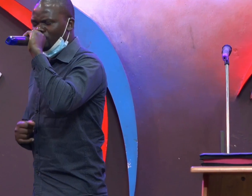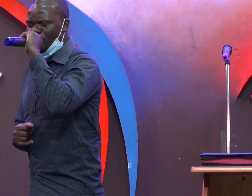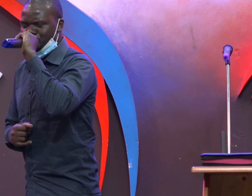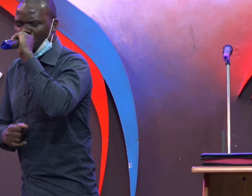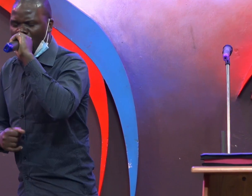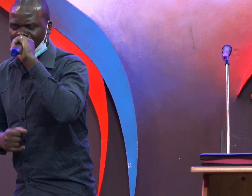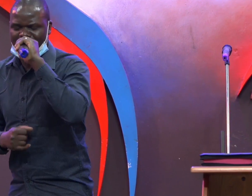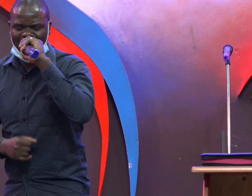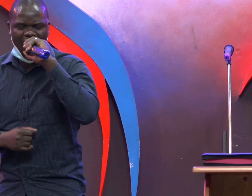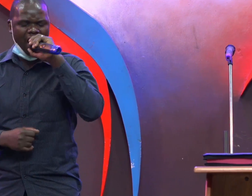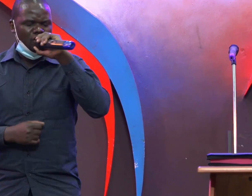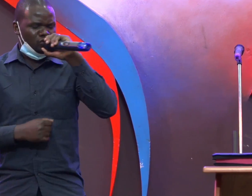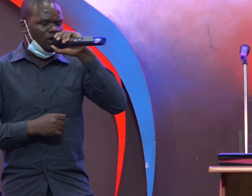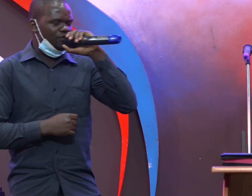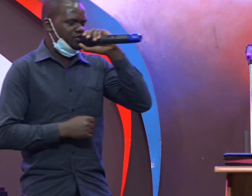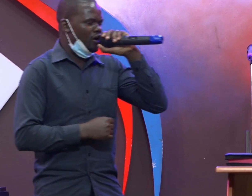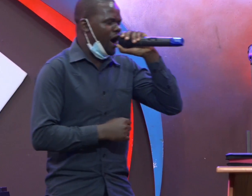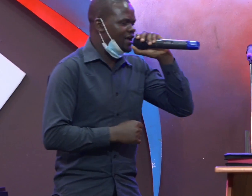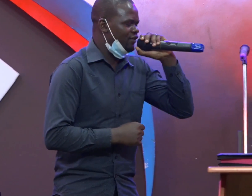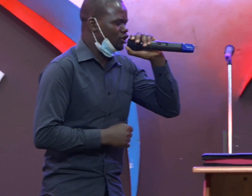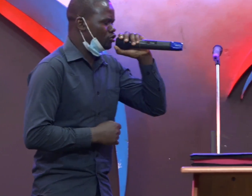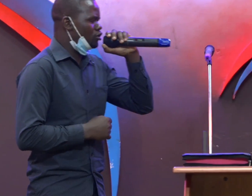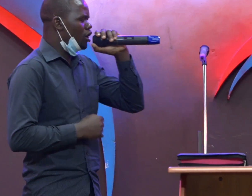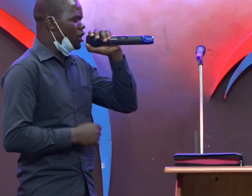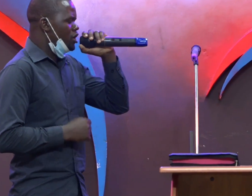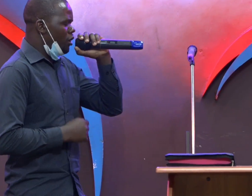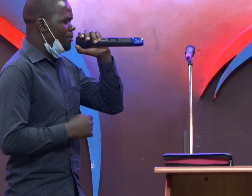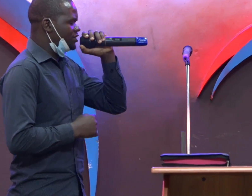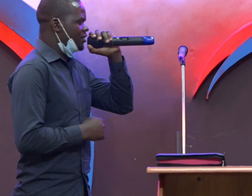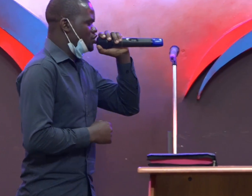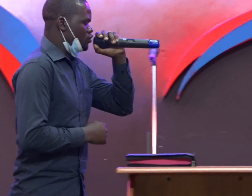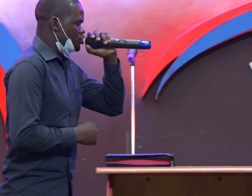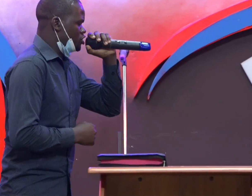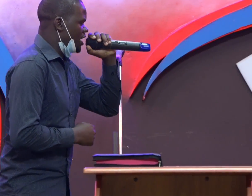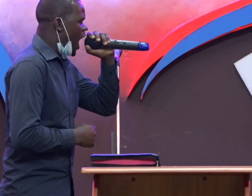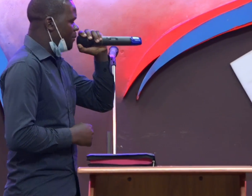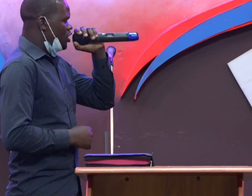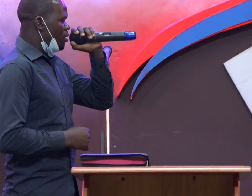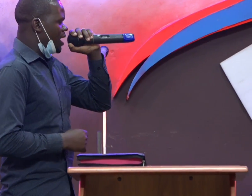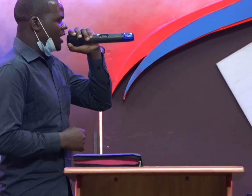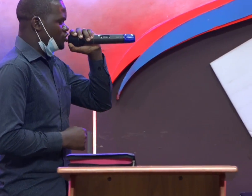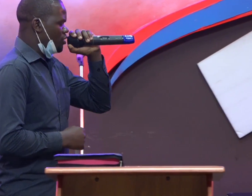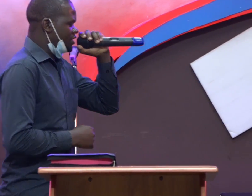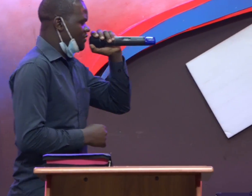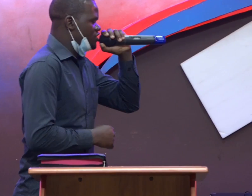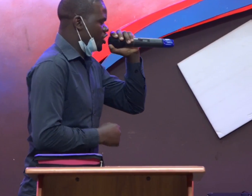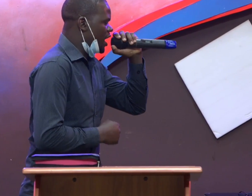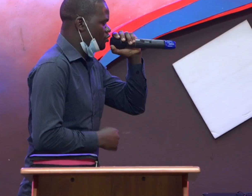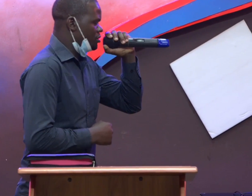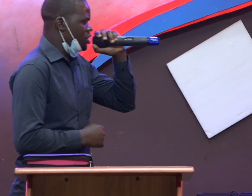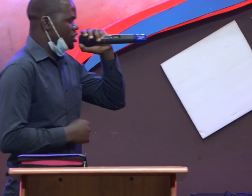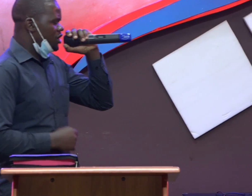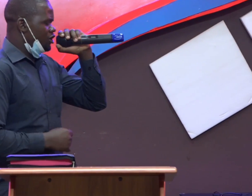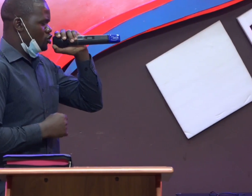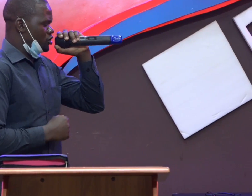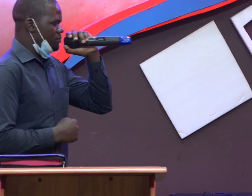to confess your word in my life, to confess your word, heavenly King of glory, no matter the situations that I have, no matter whatever is